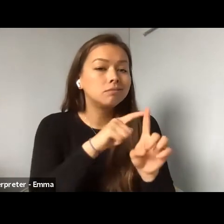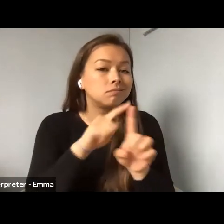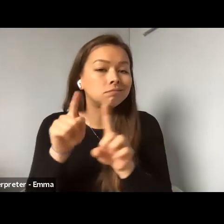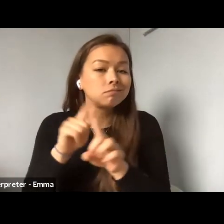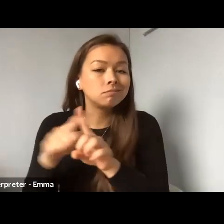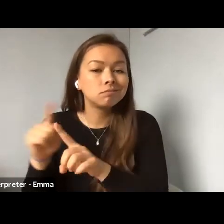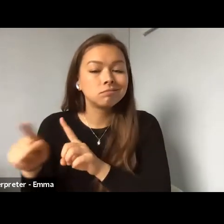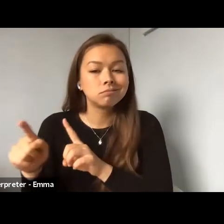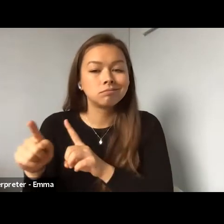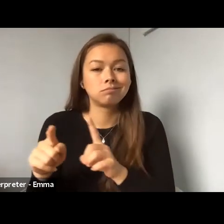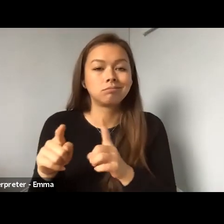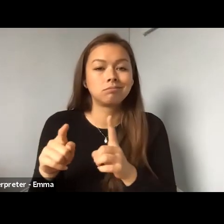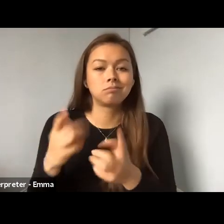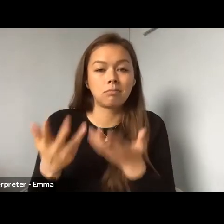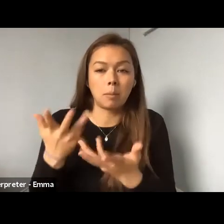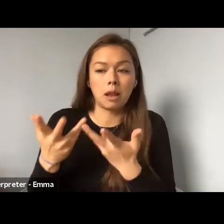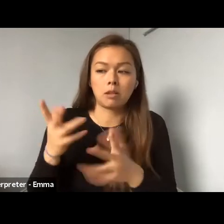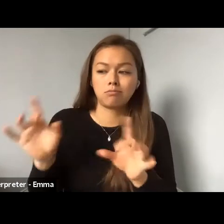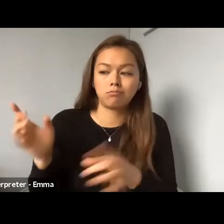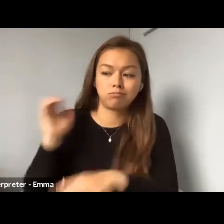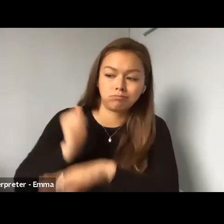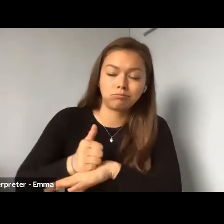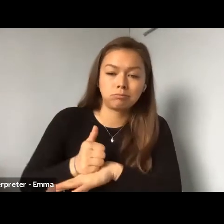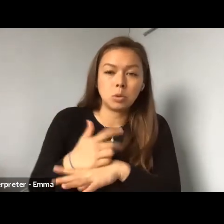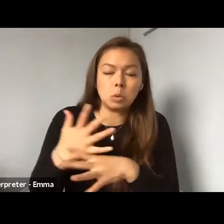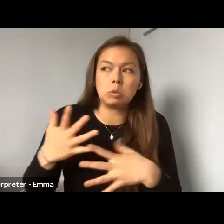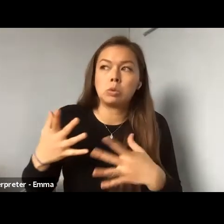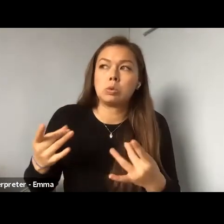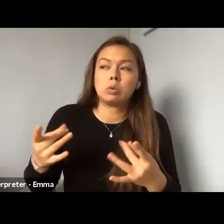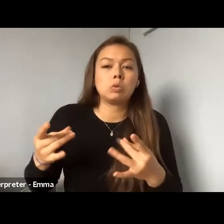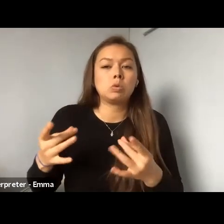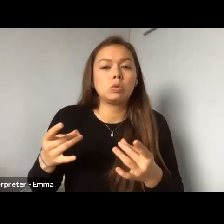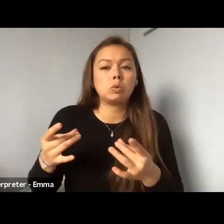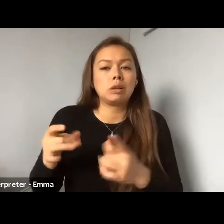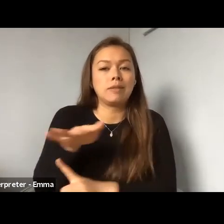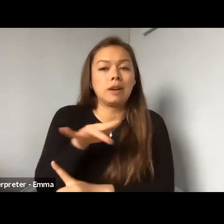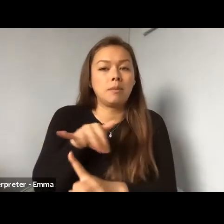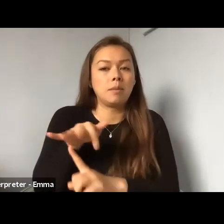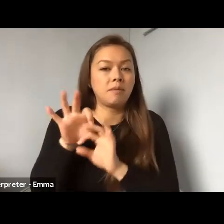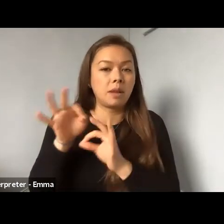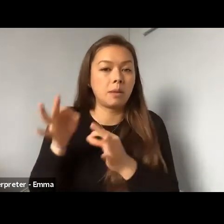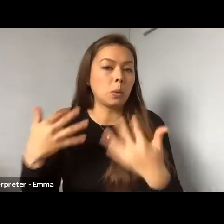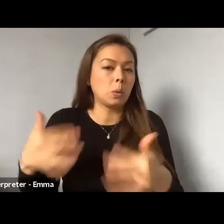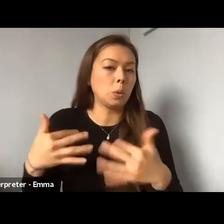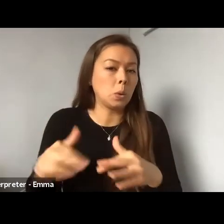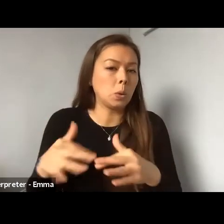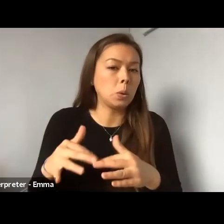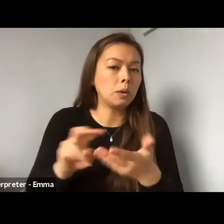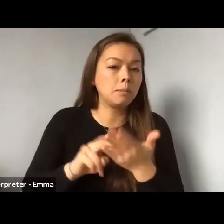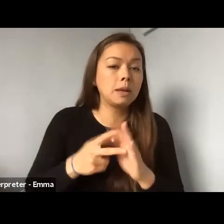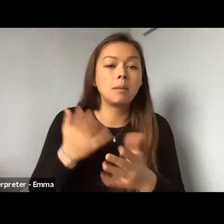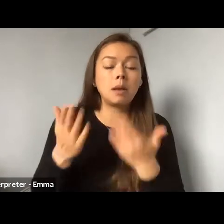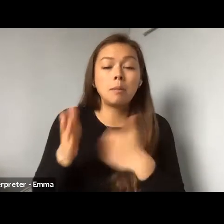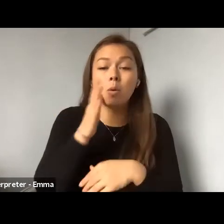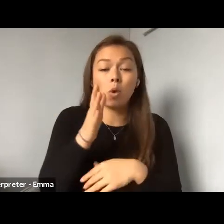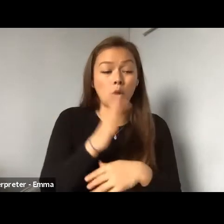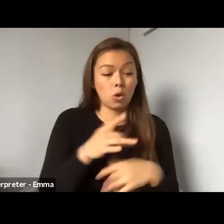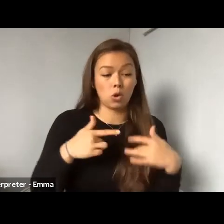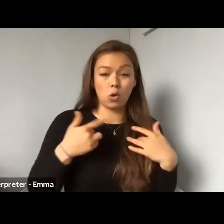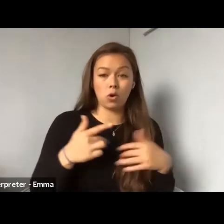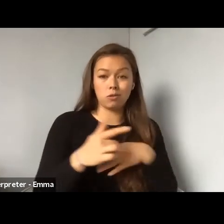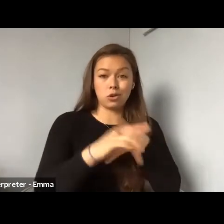family environment that contributes to and maintains externalizing behavior from early childhood into early